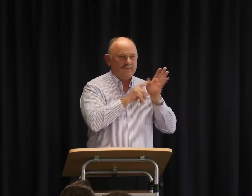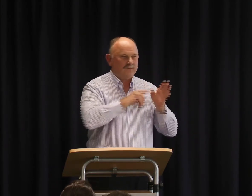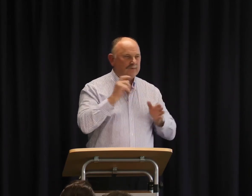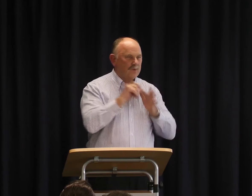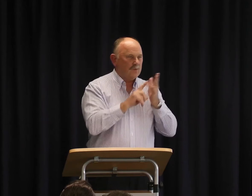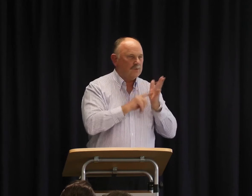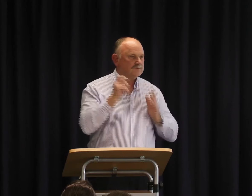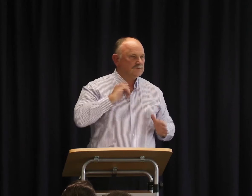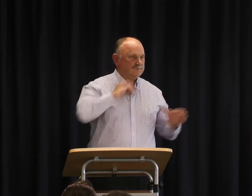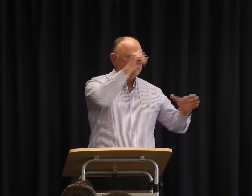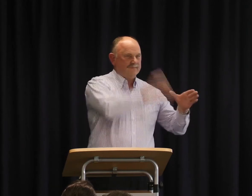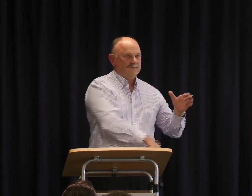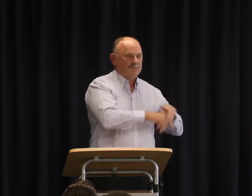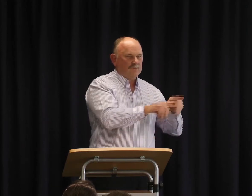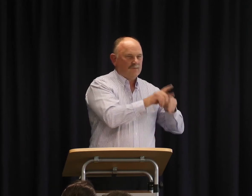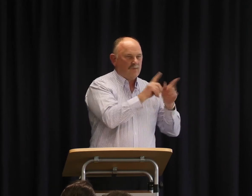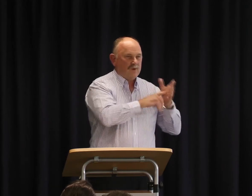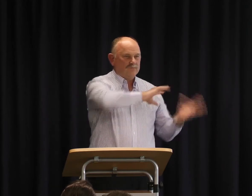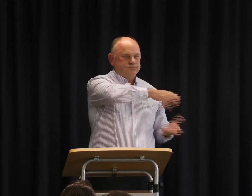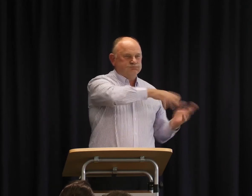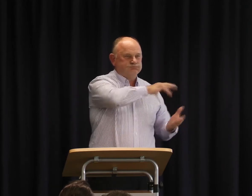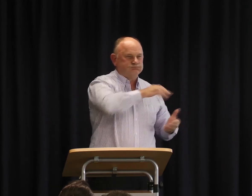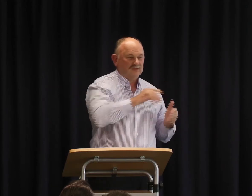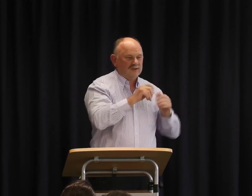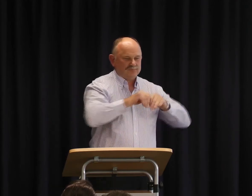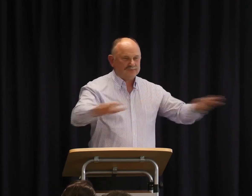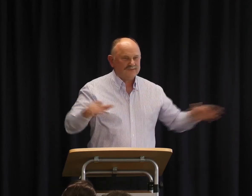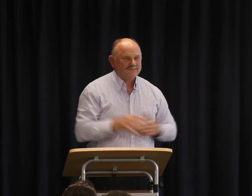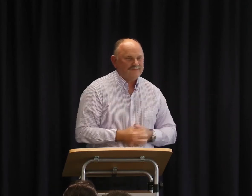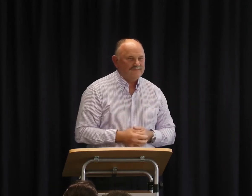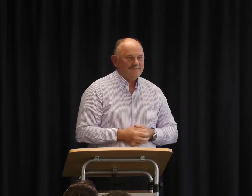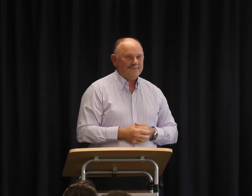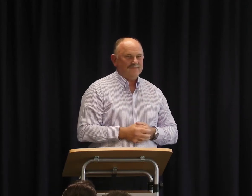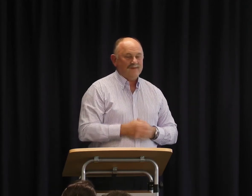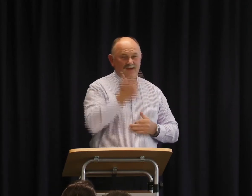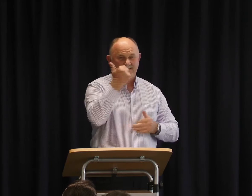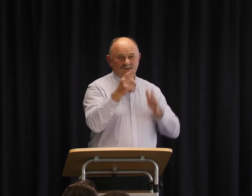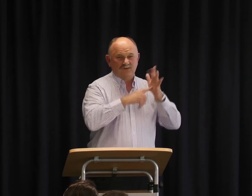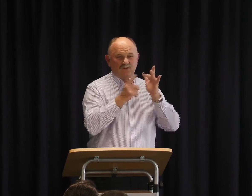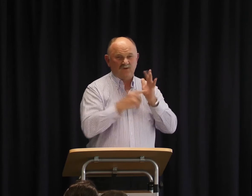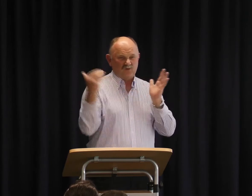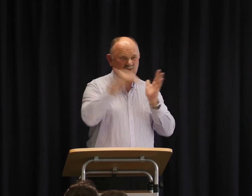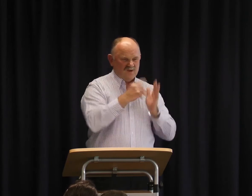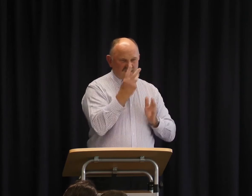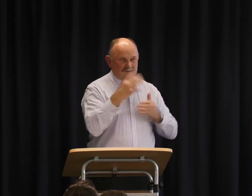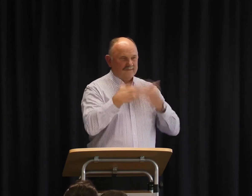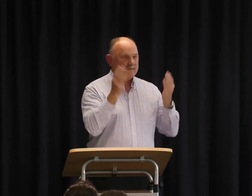He had put in a dark navy polo t-shirt into the washing machine, and the dye had just infected every other piece